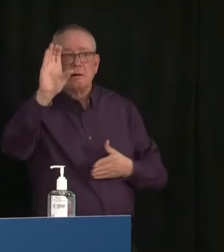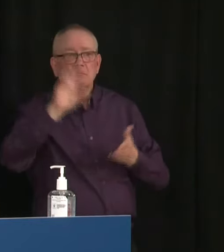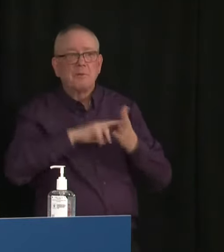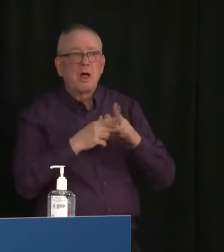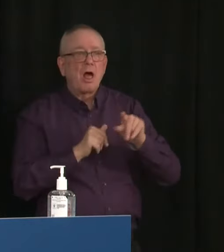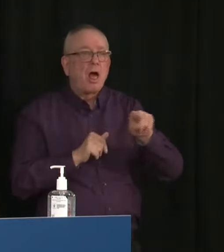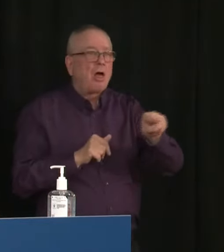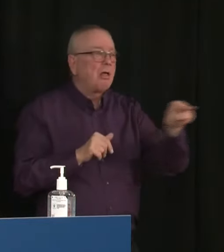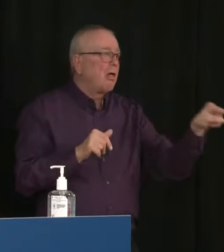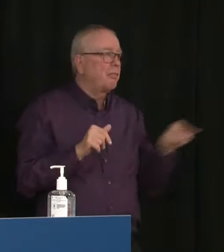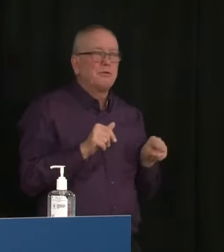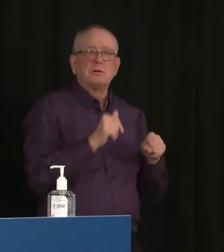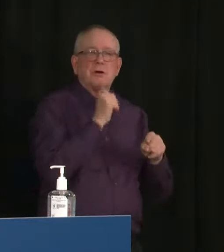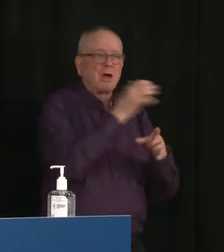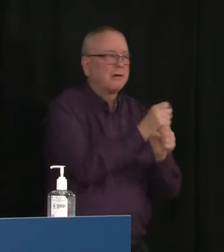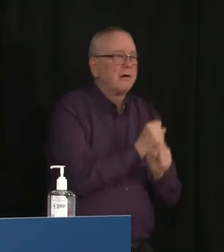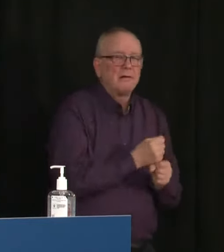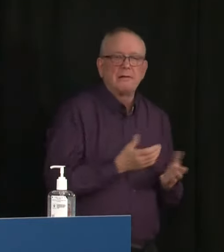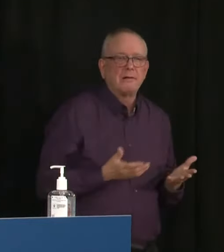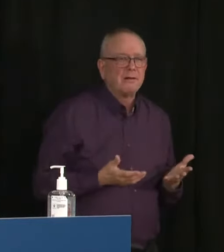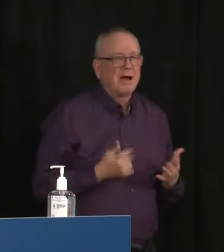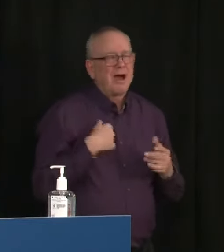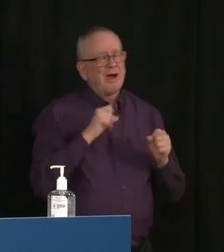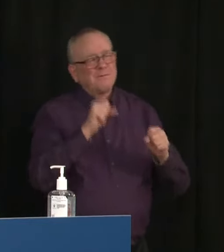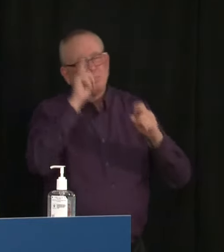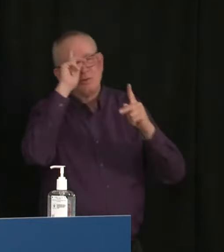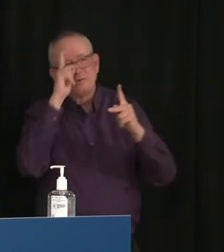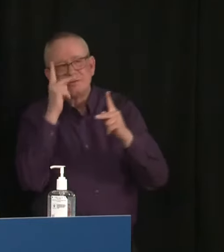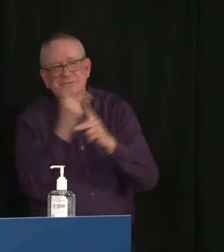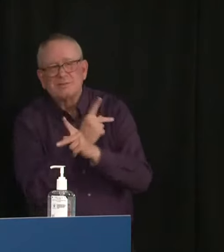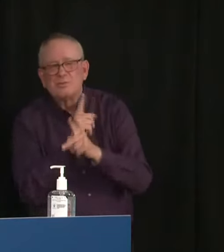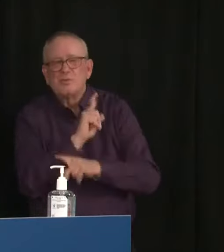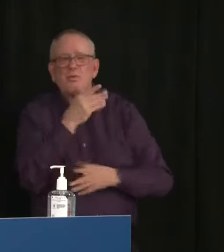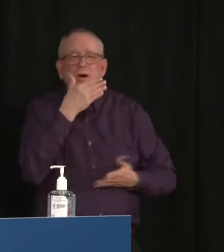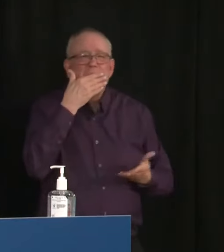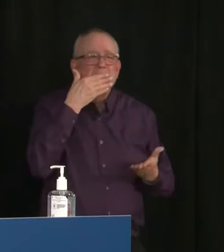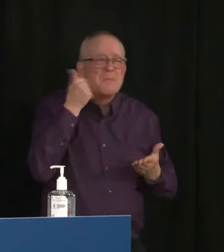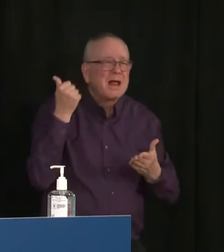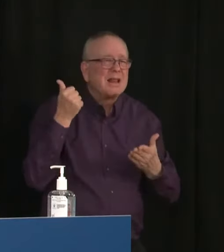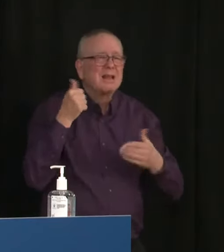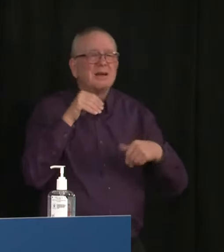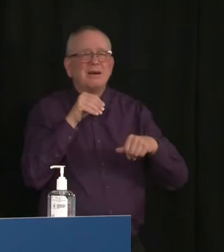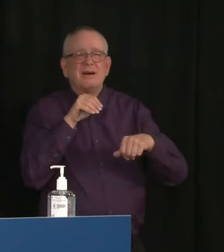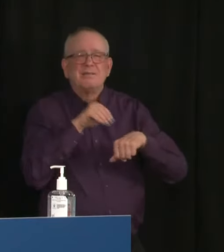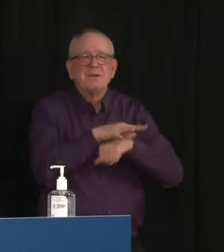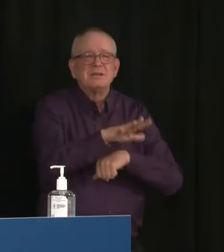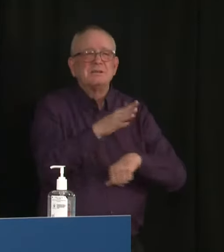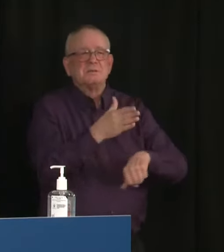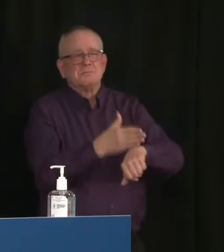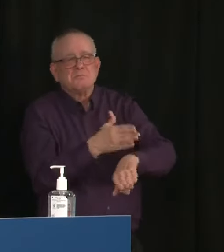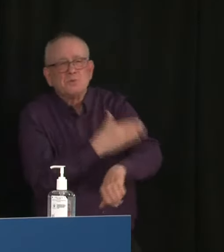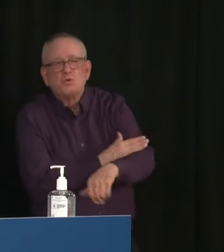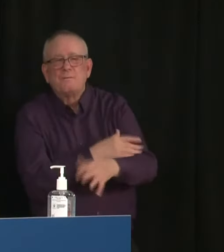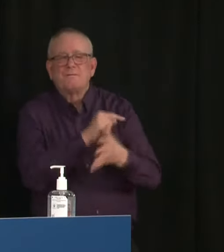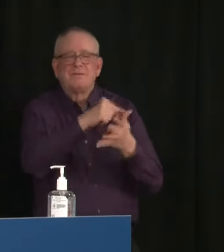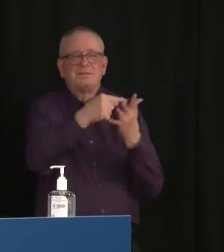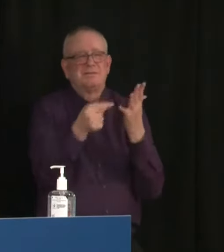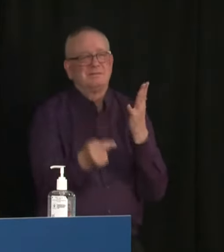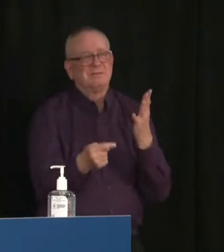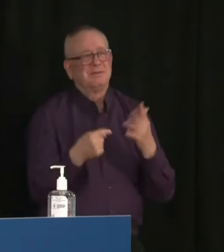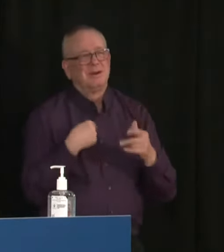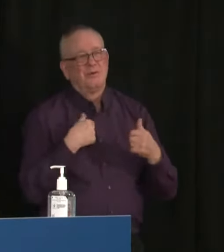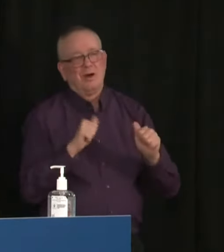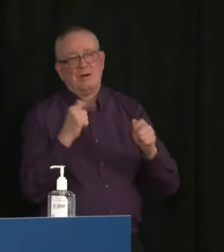make about what would have the greatest impact. Operator, could you put through our final caller, please? Lisa